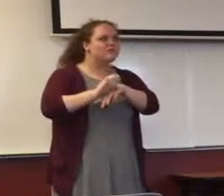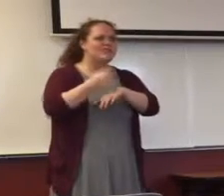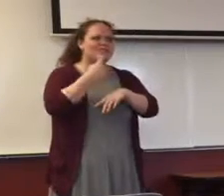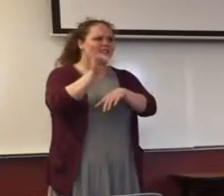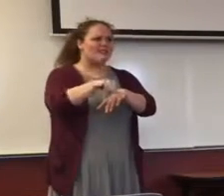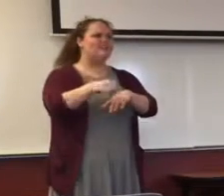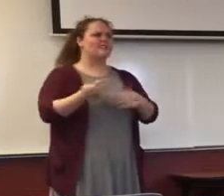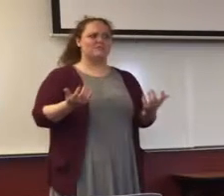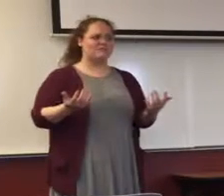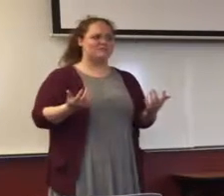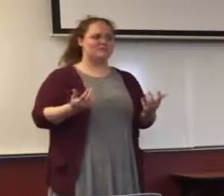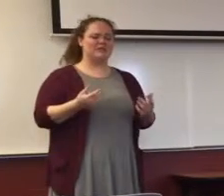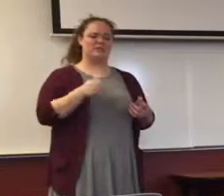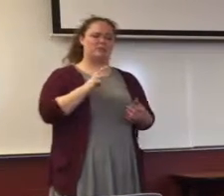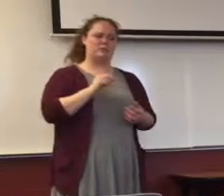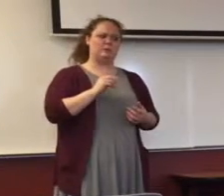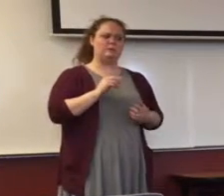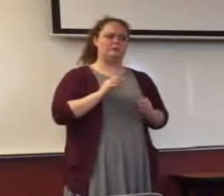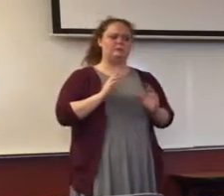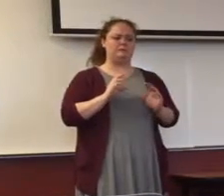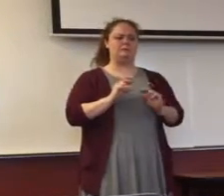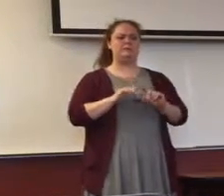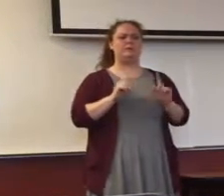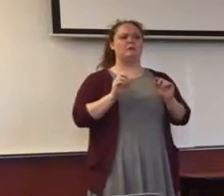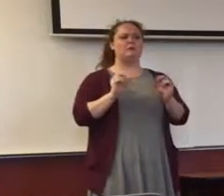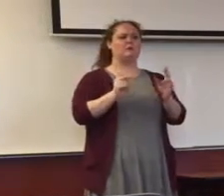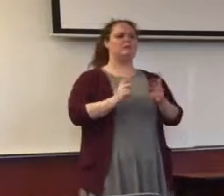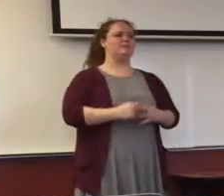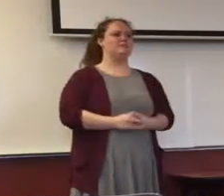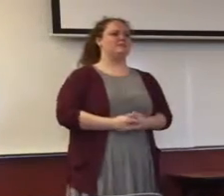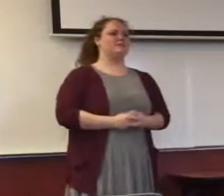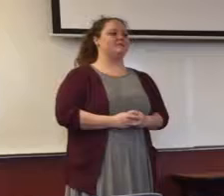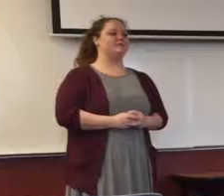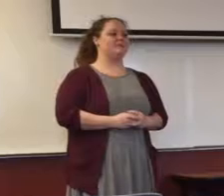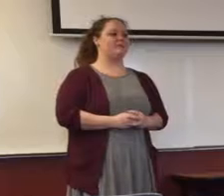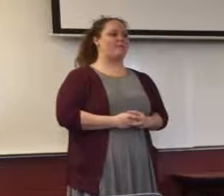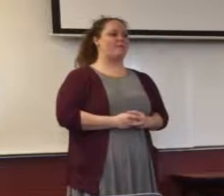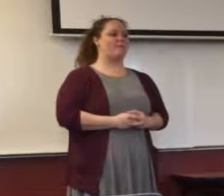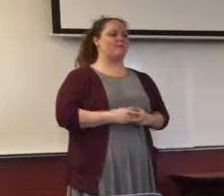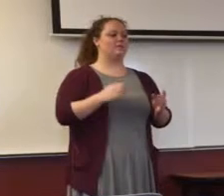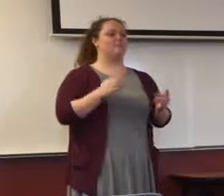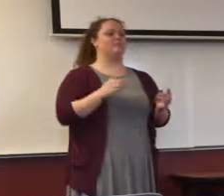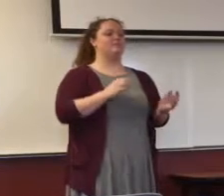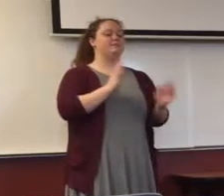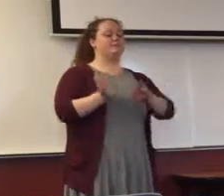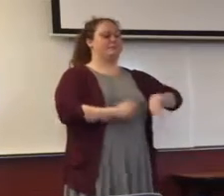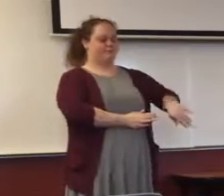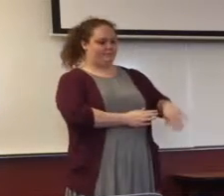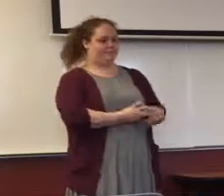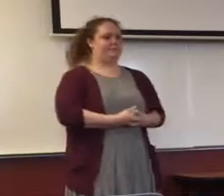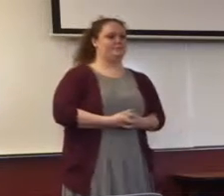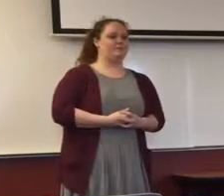But I guess what I would think is the difference between my job and I